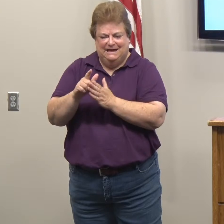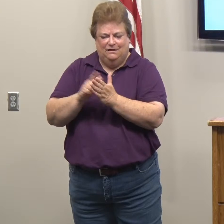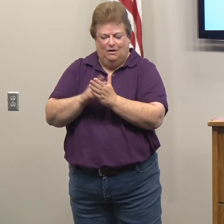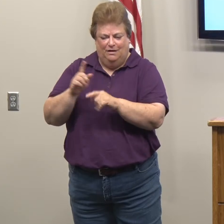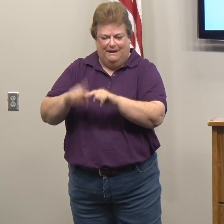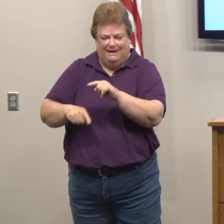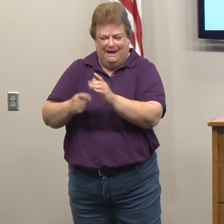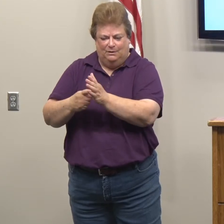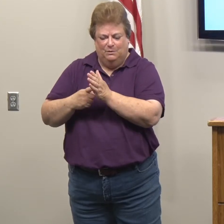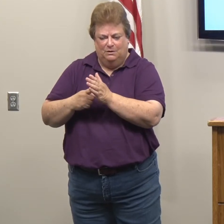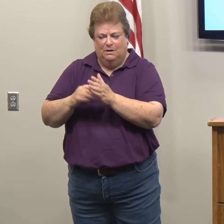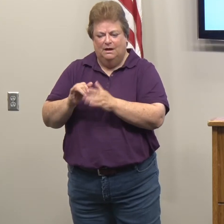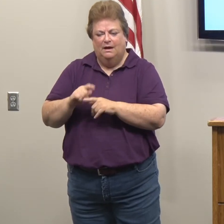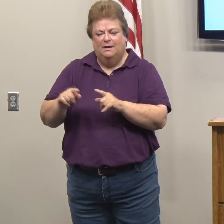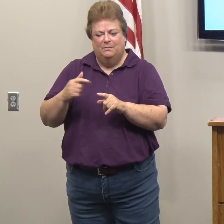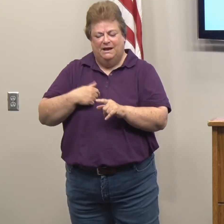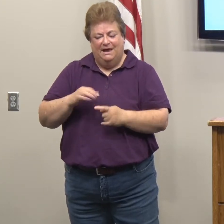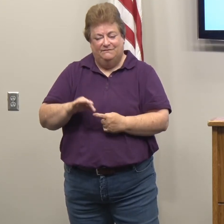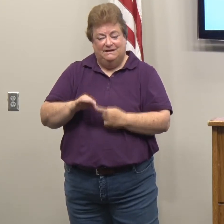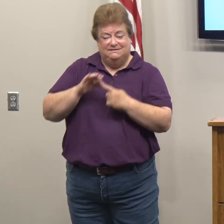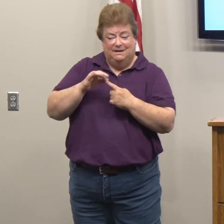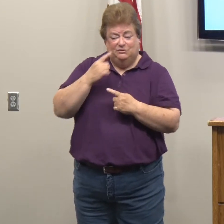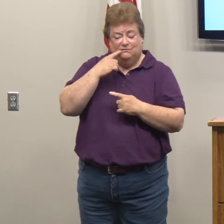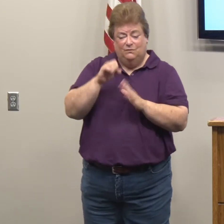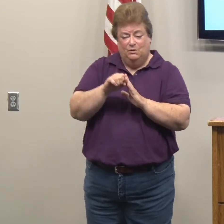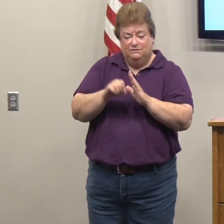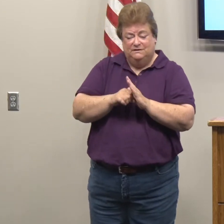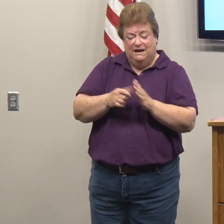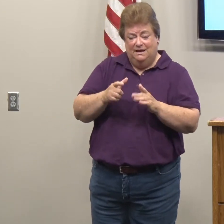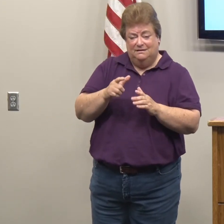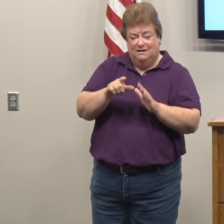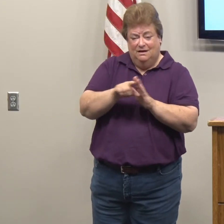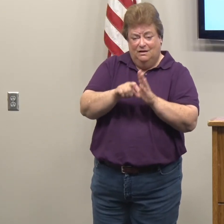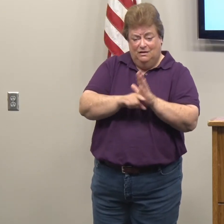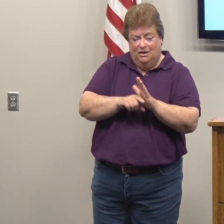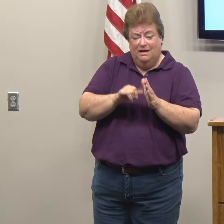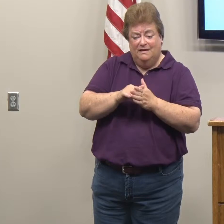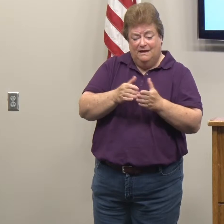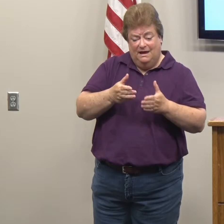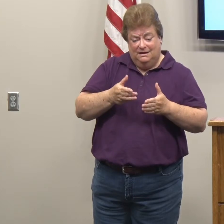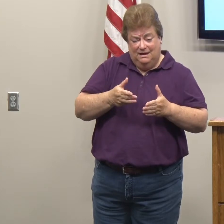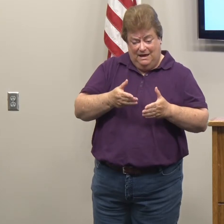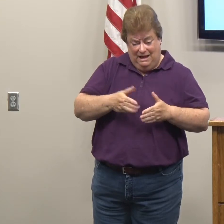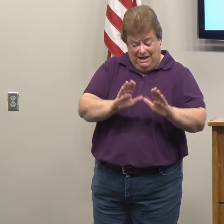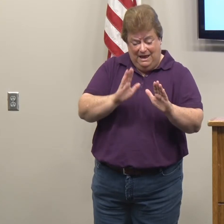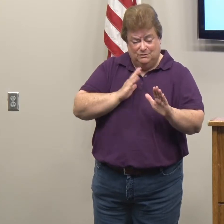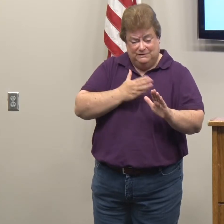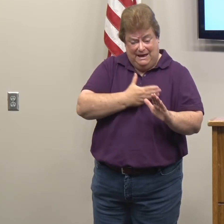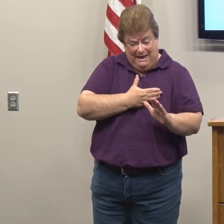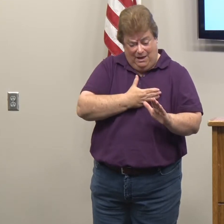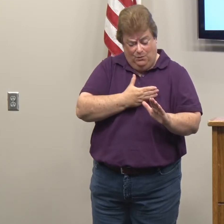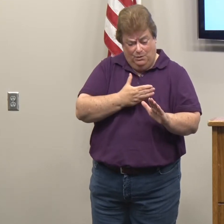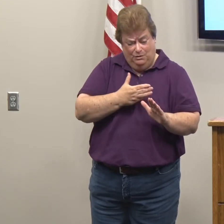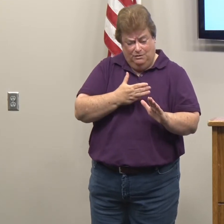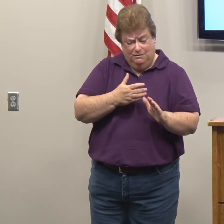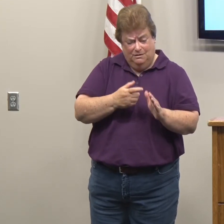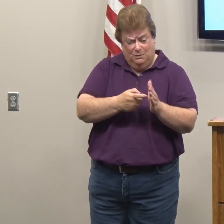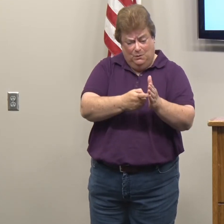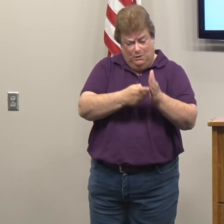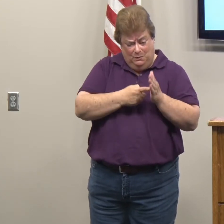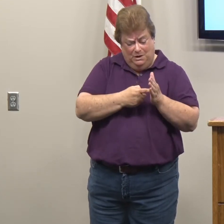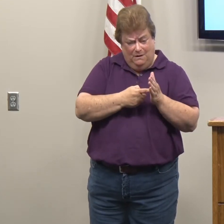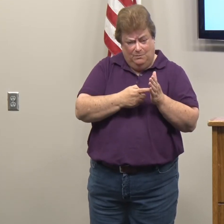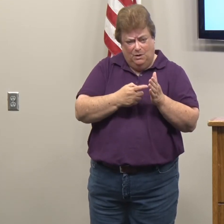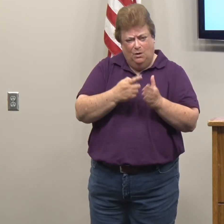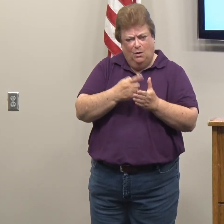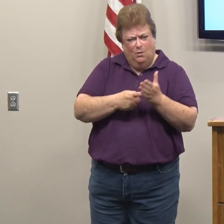an exception to state law that essentially allows our mask mandate here in Lancaster County. Can you explain what